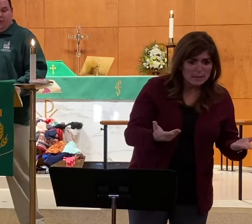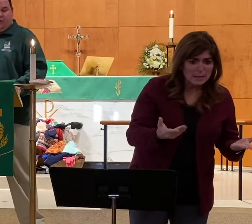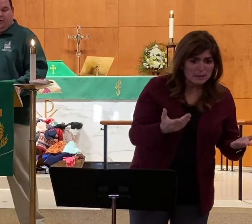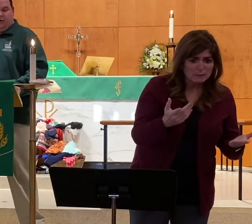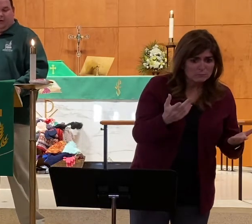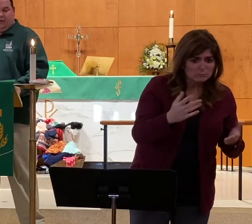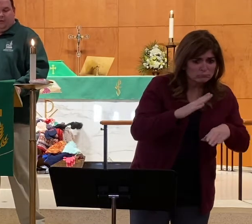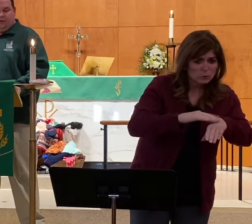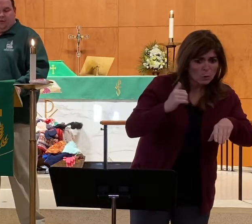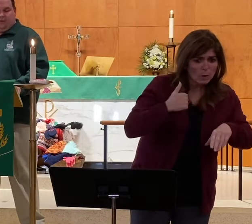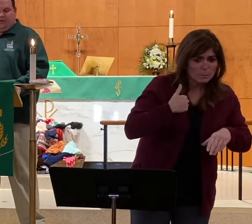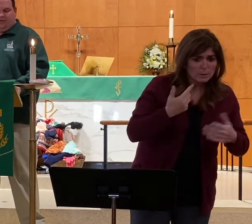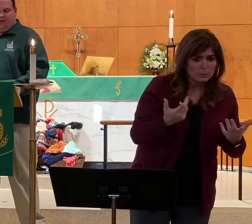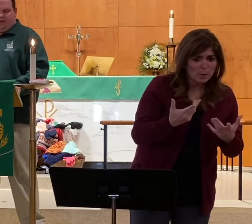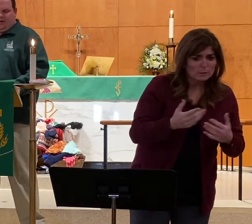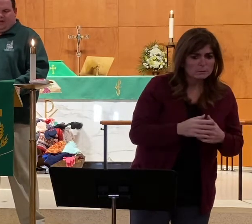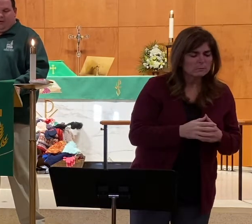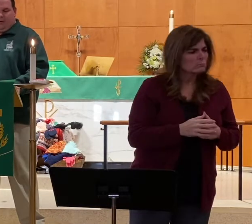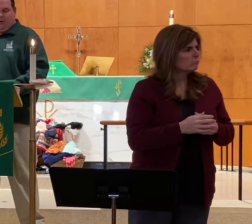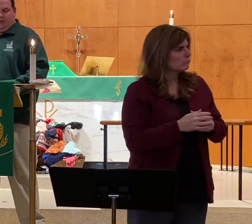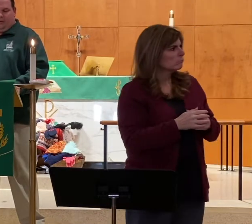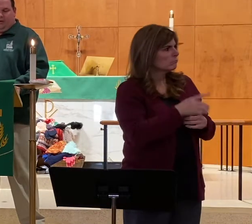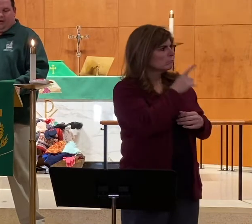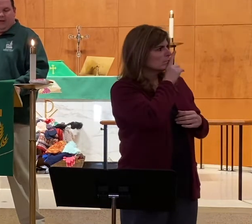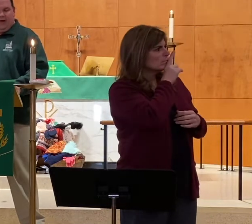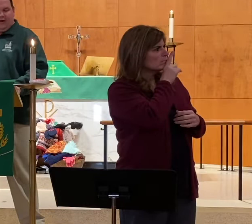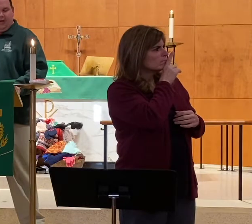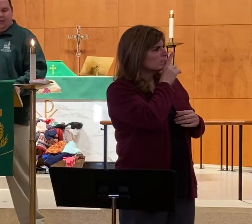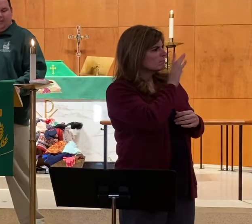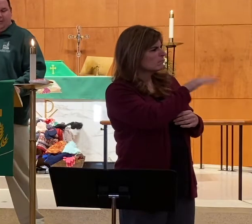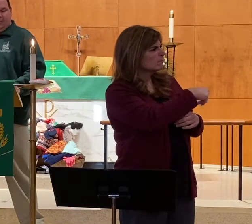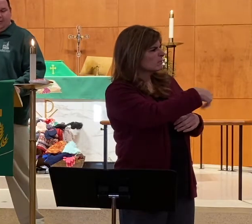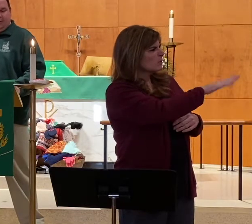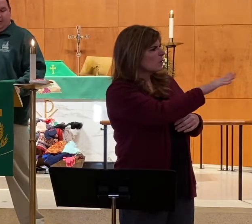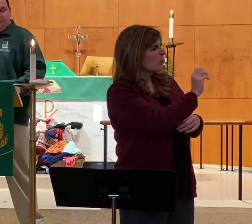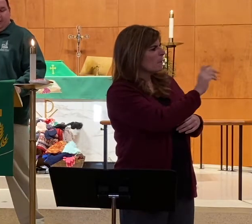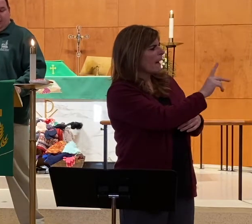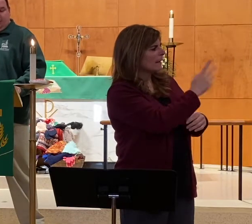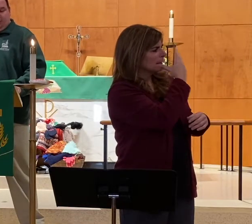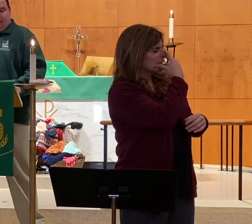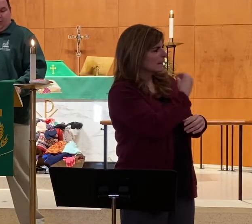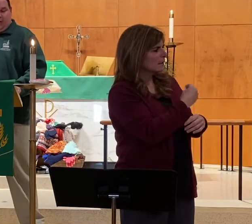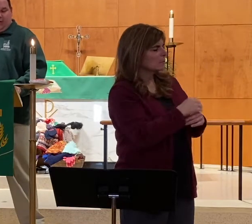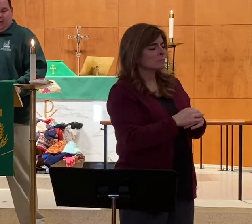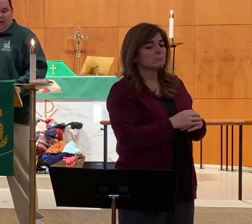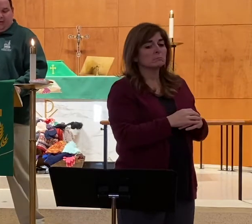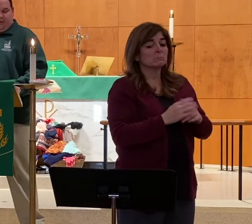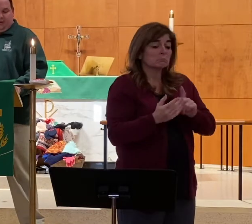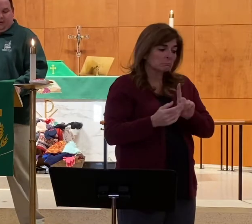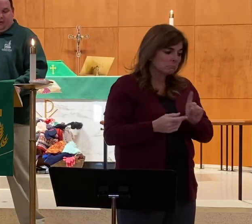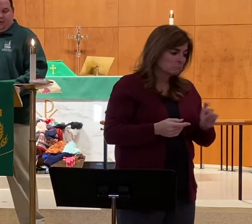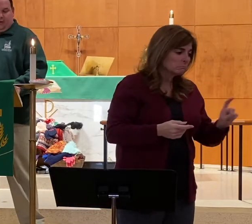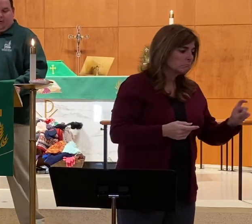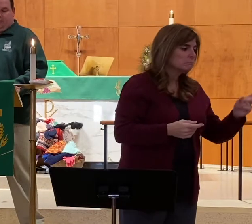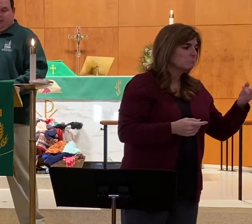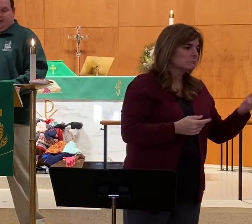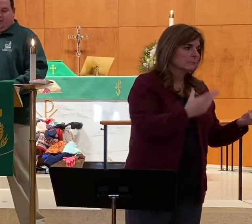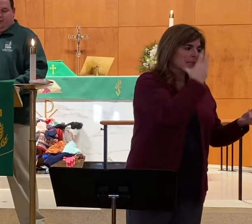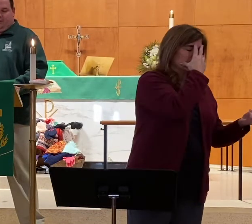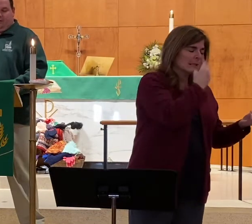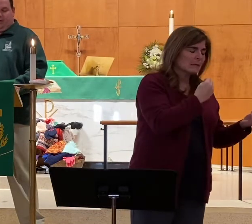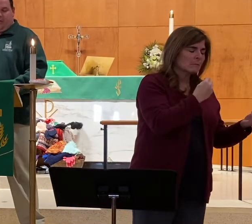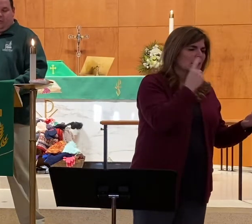for you called me." But he said, "I did not call. Lie down again." So he went to lay down, and the Lord called